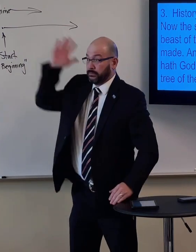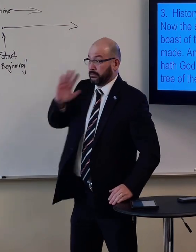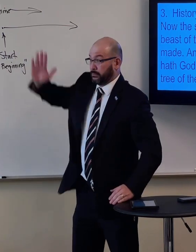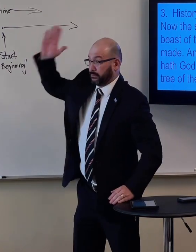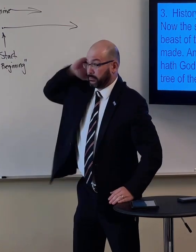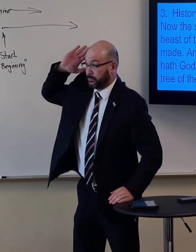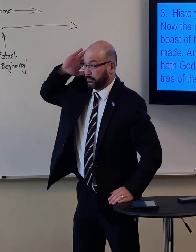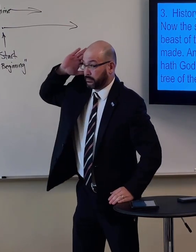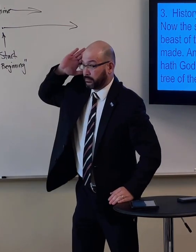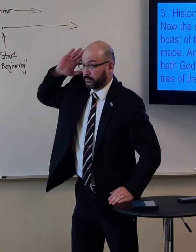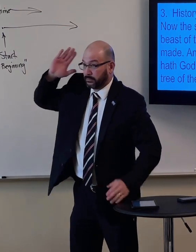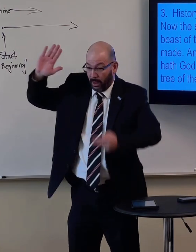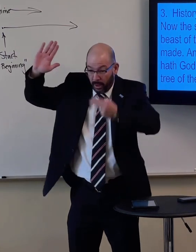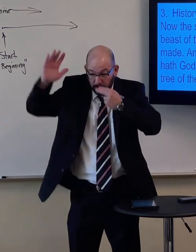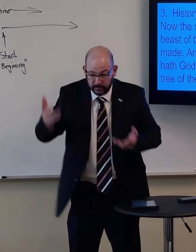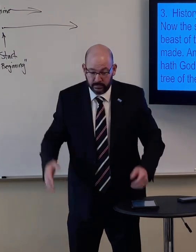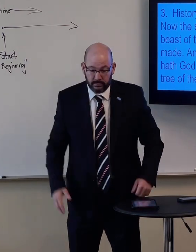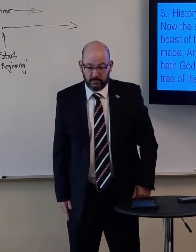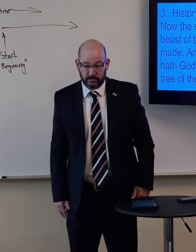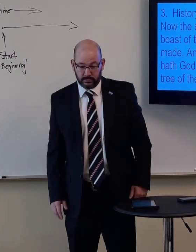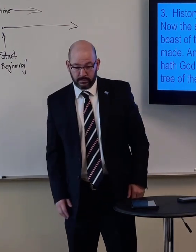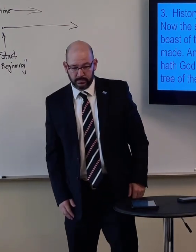Remember Hitler? Yeah.